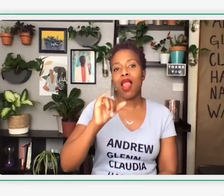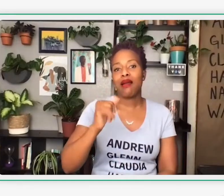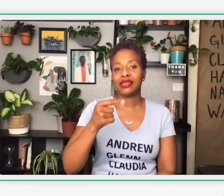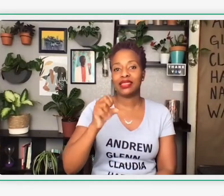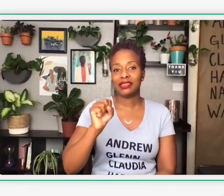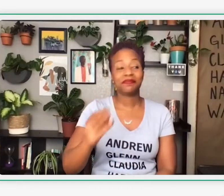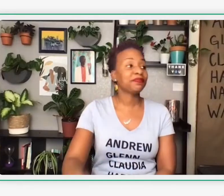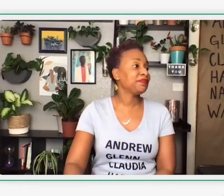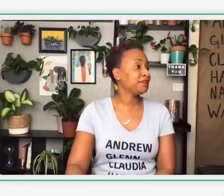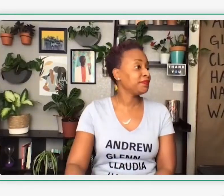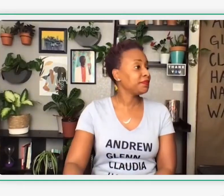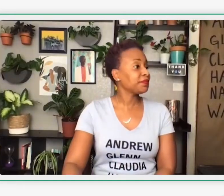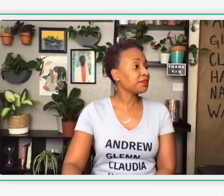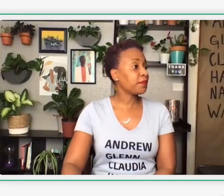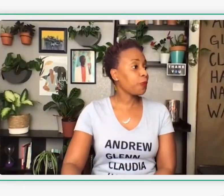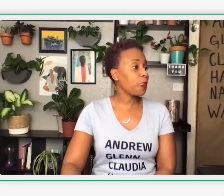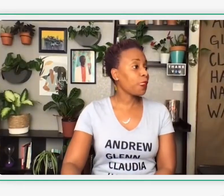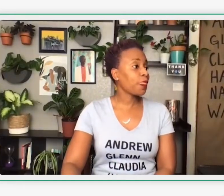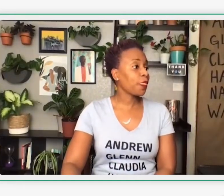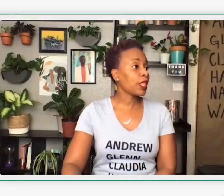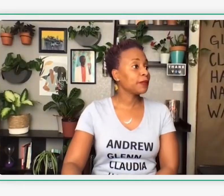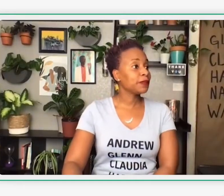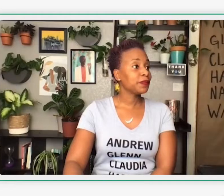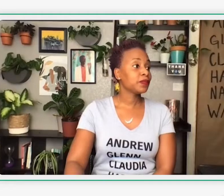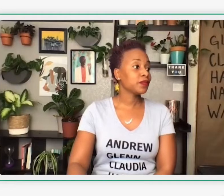some highlights.